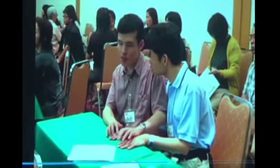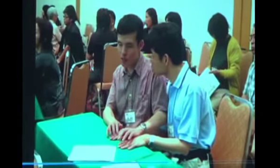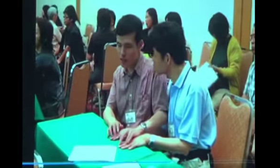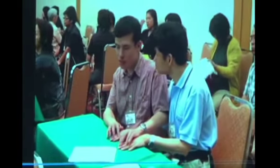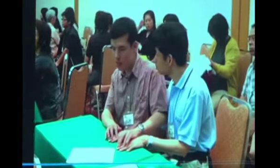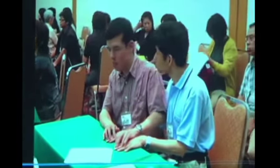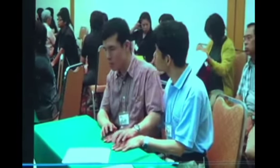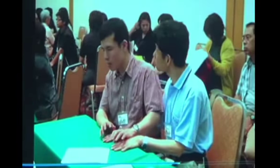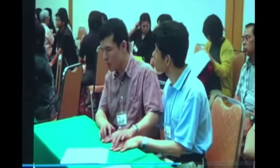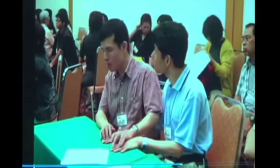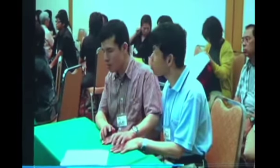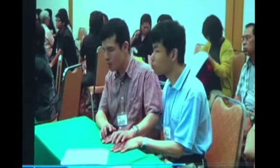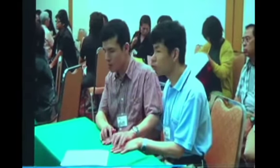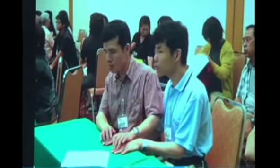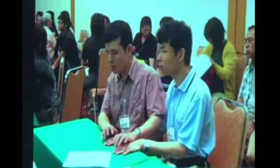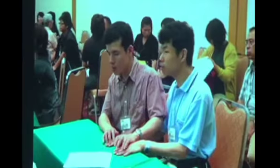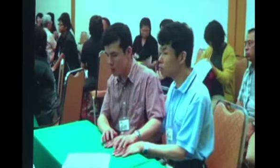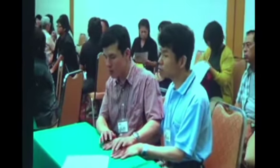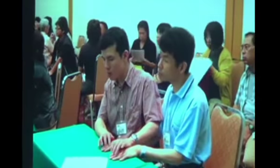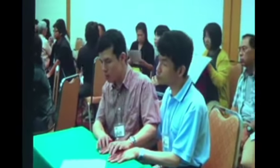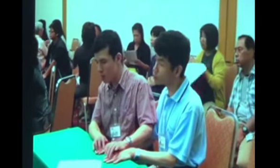Voice, what's happening?